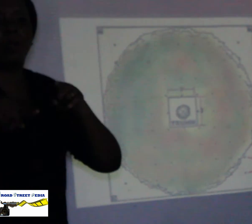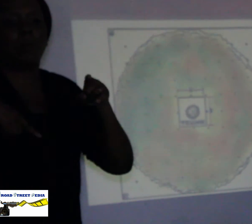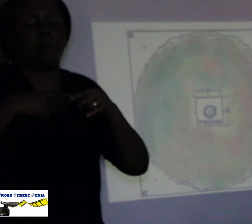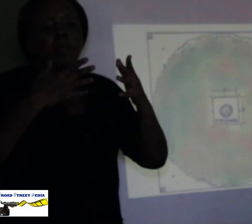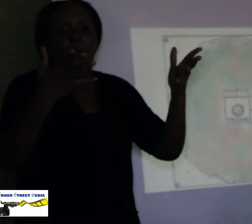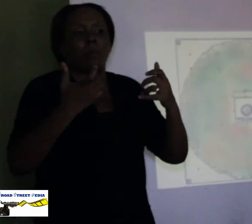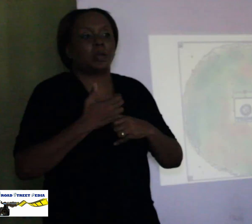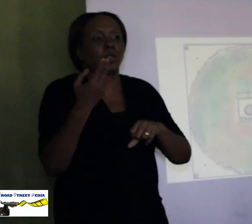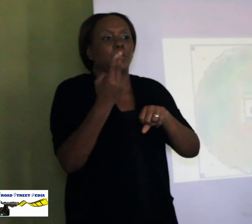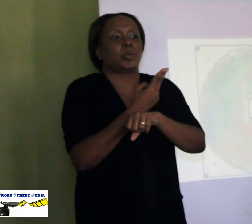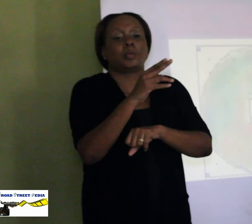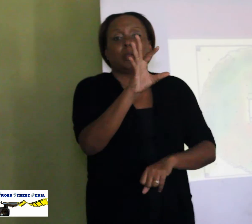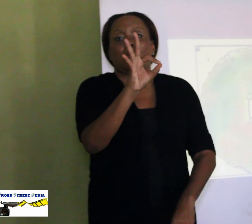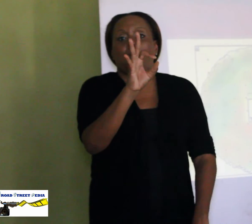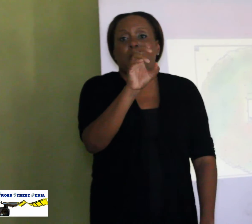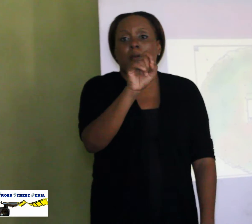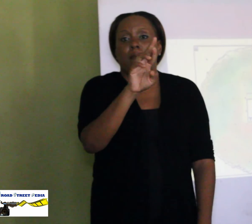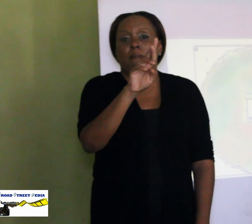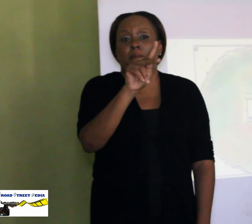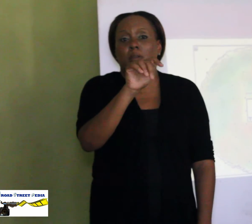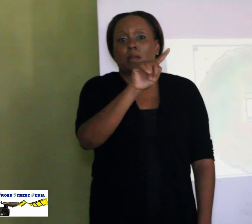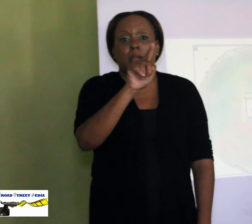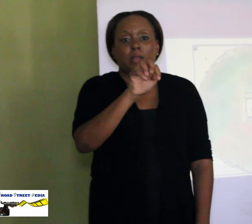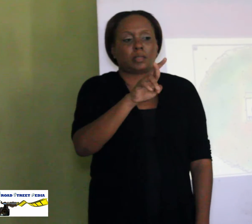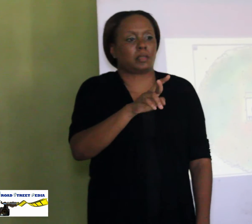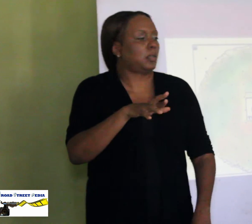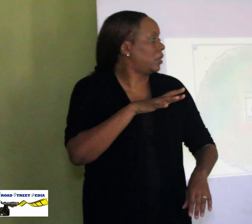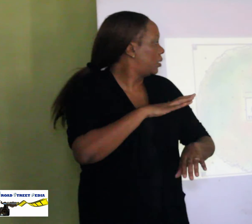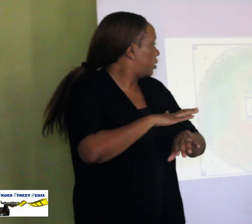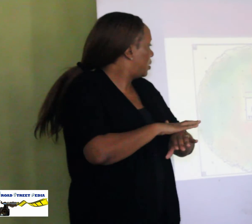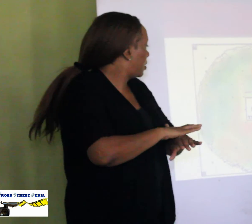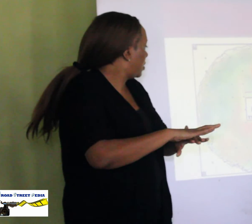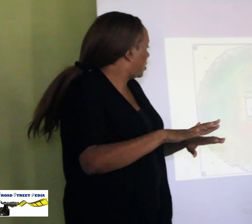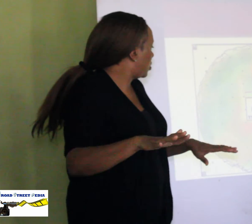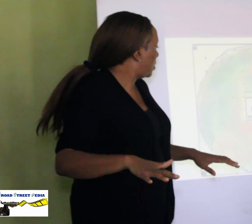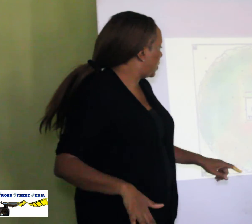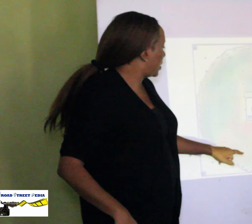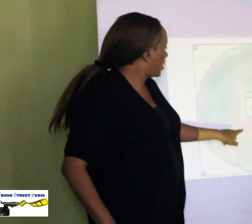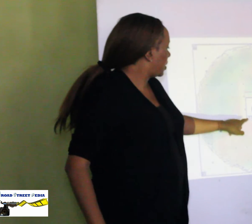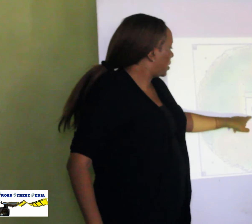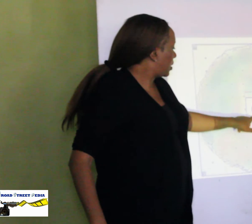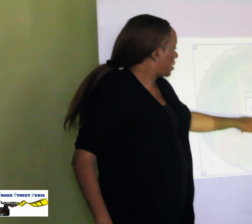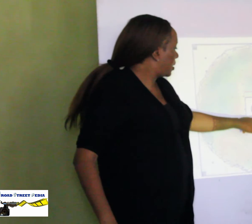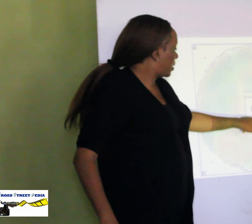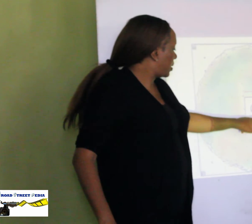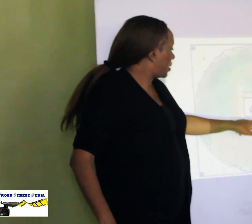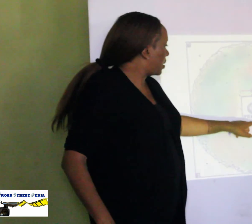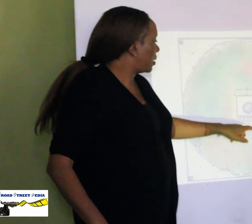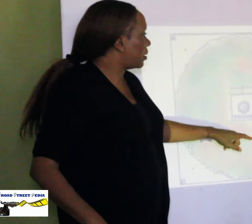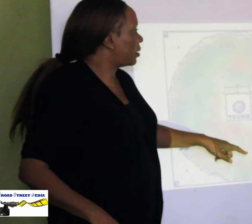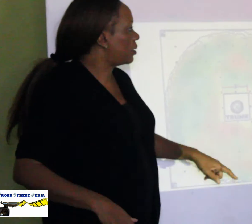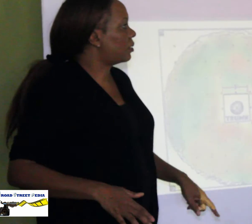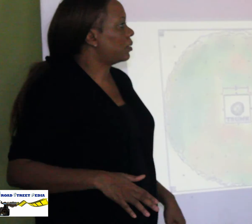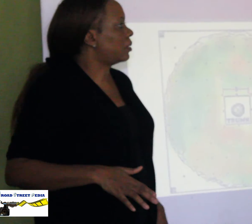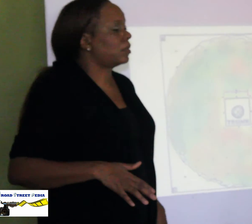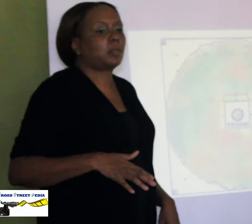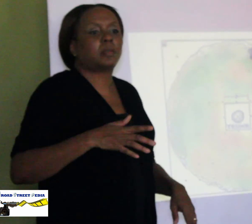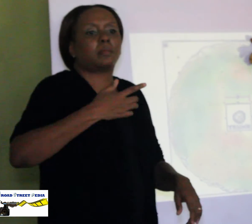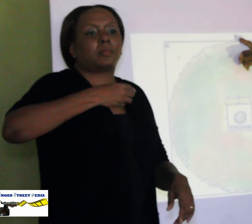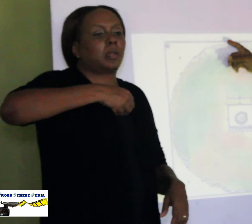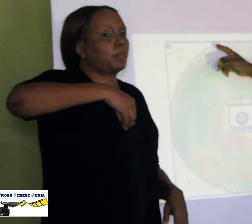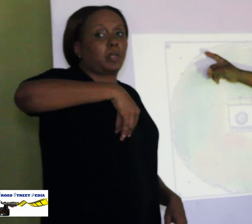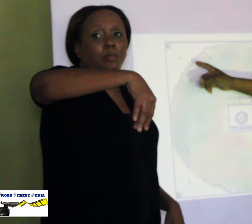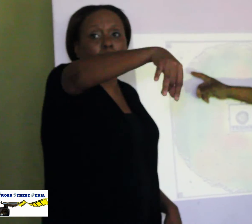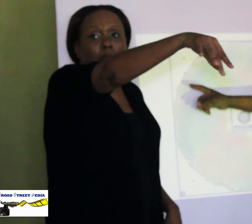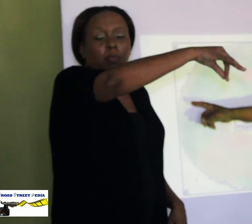tree, don't put the fertilizer at the trunk. No. You put it around where the leaves